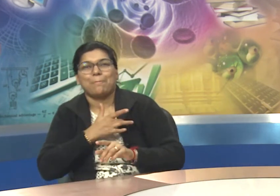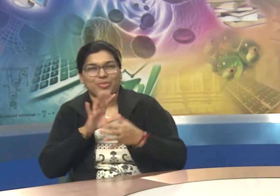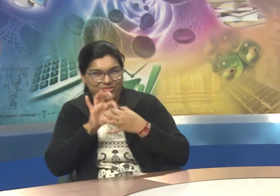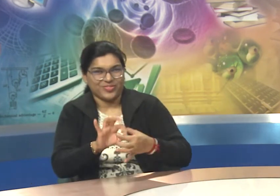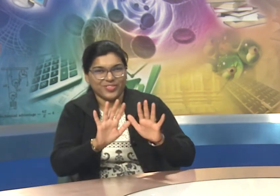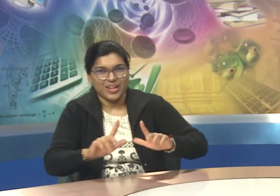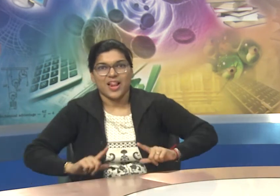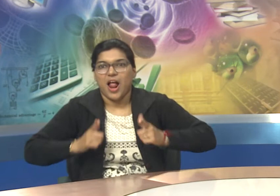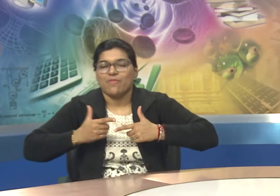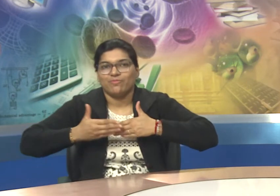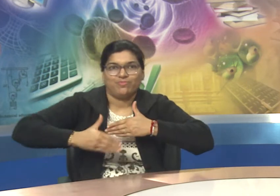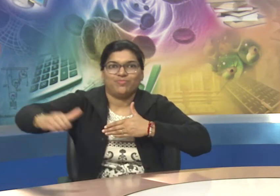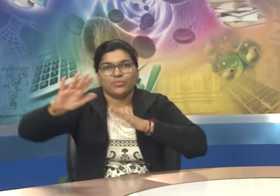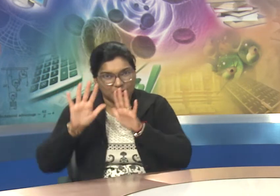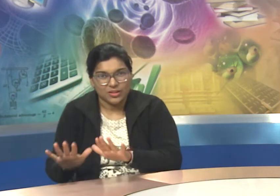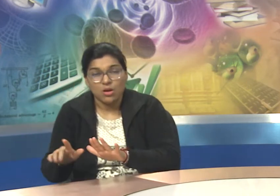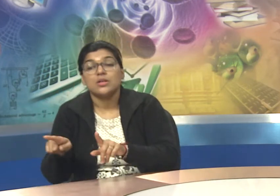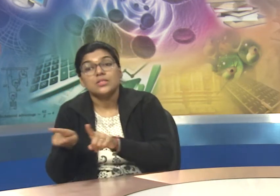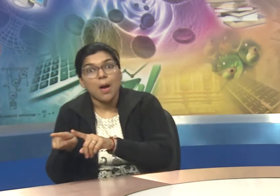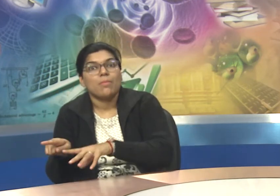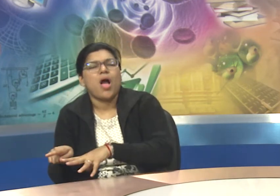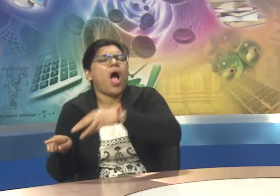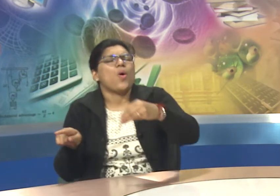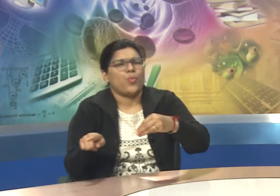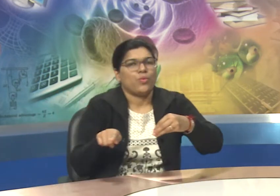These are the few examples in the picture